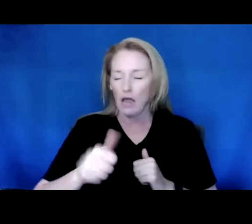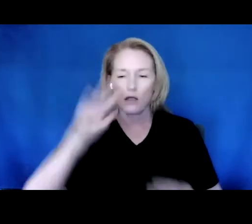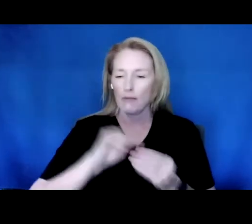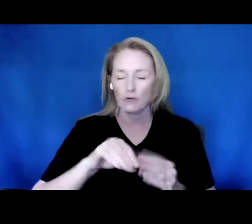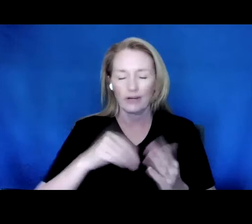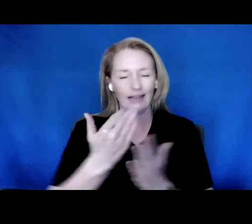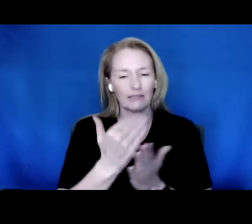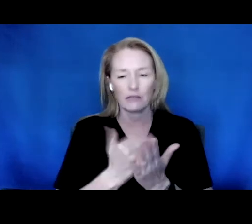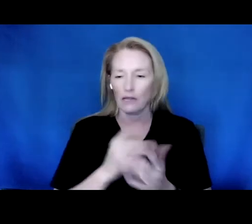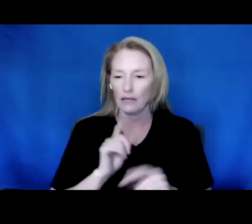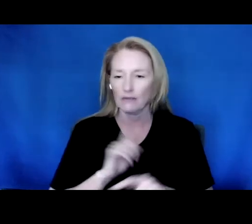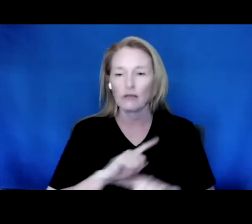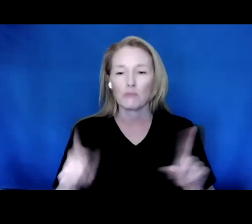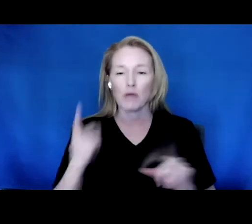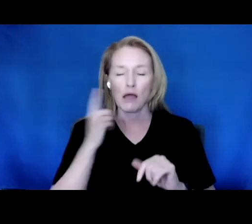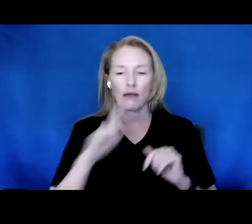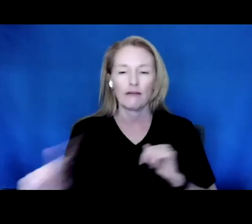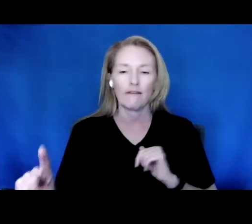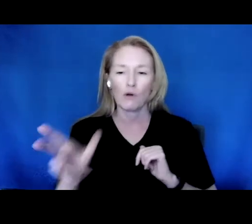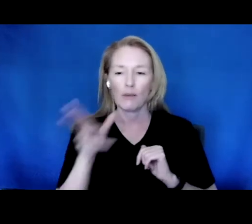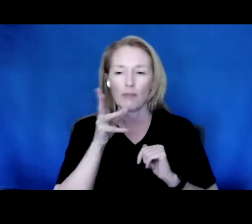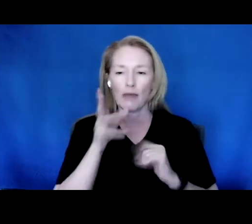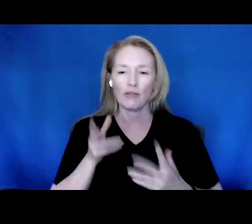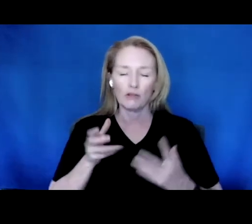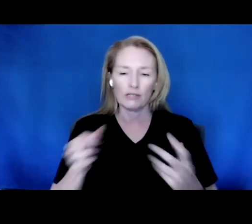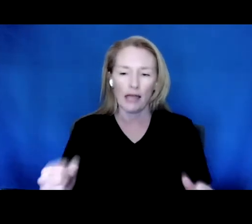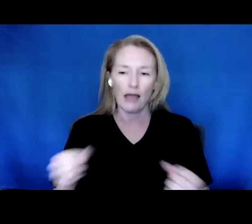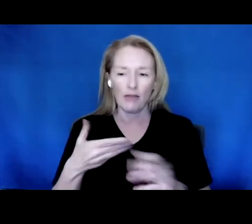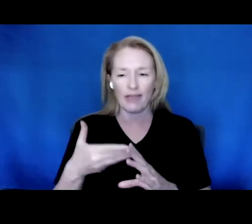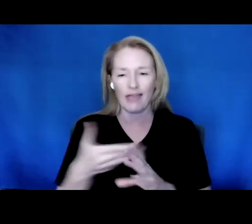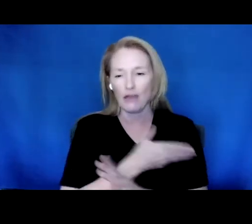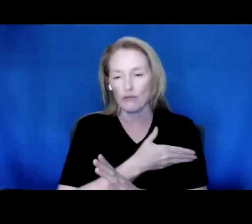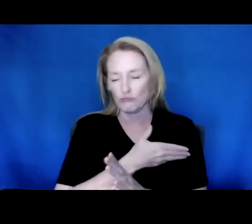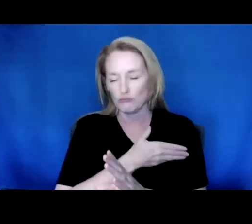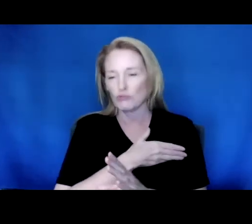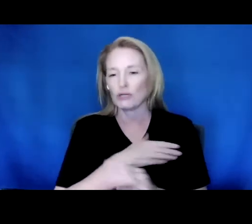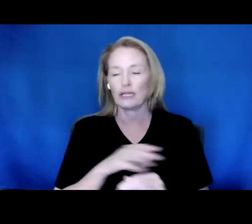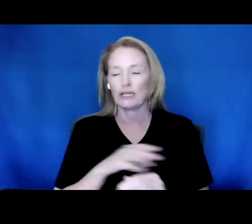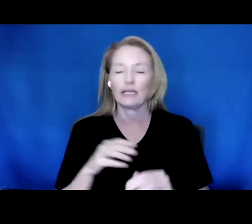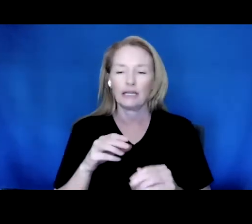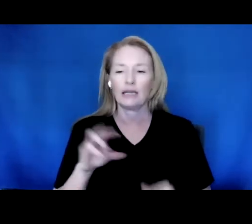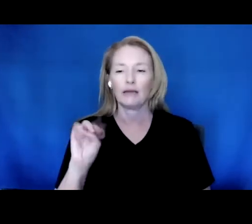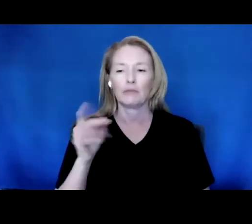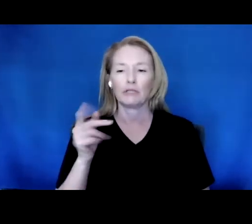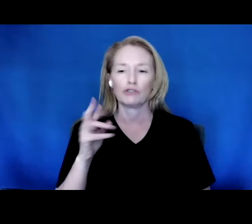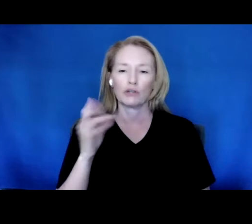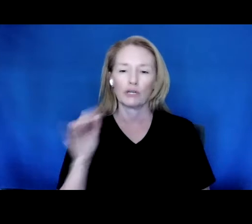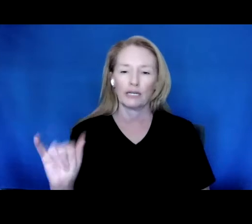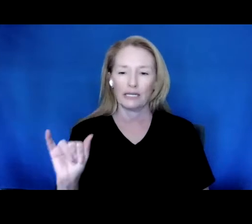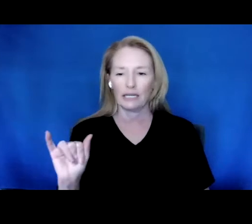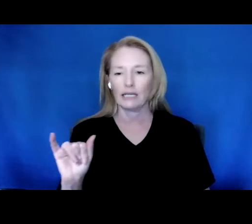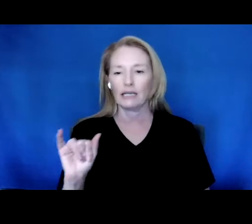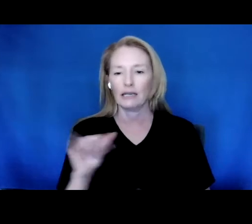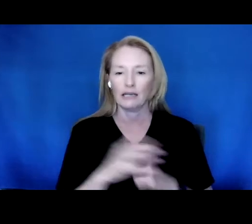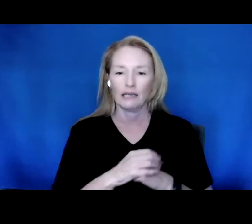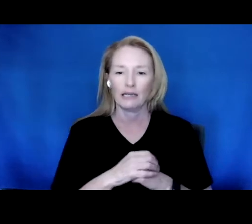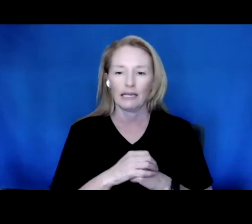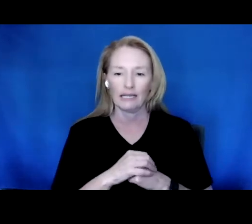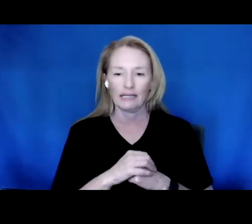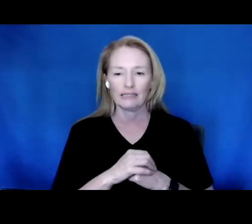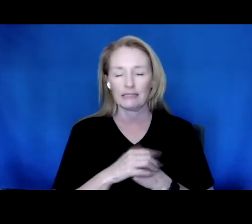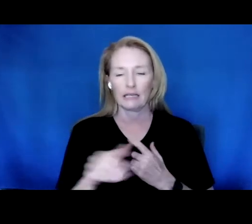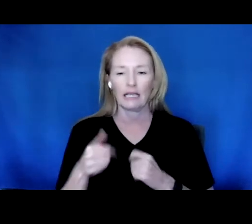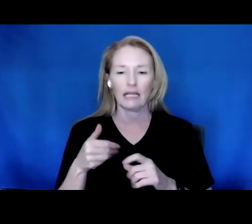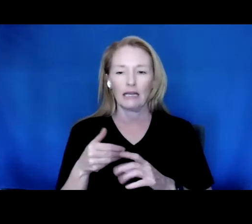prematurity, we tend to look at preconception health and if prenatal care was sought out and when, health